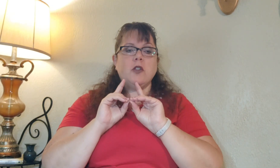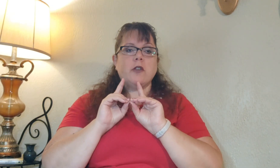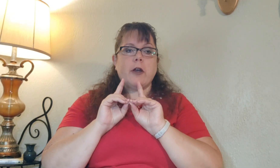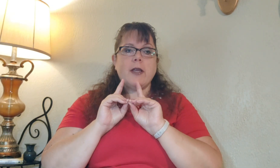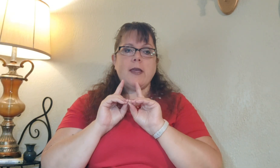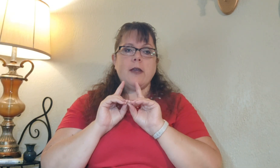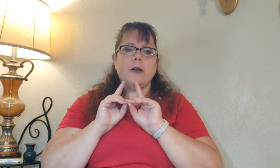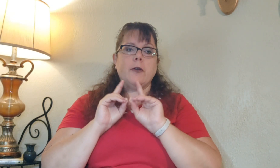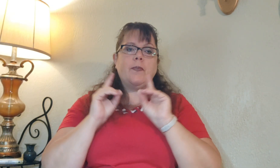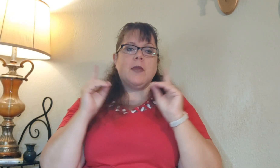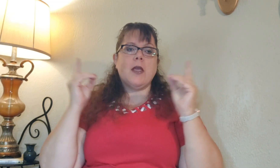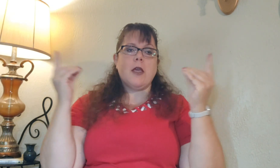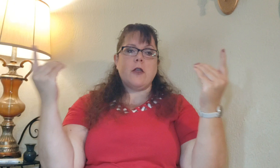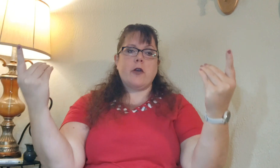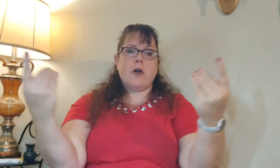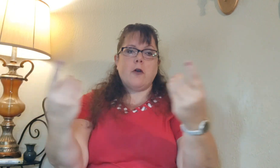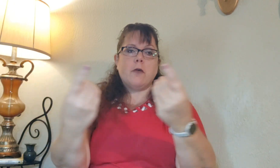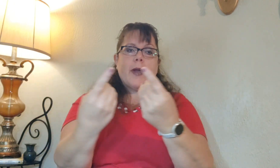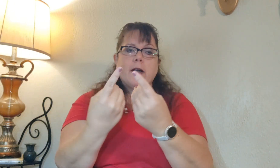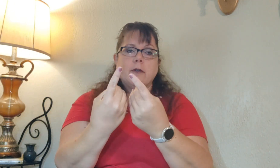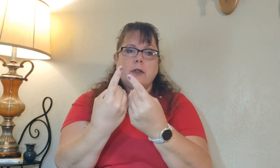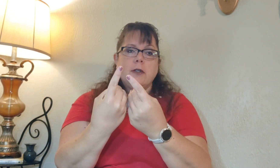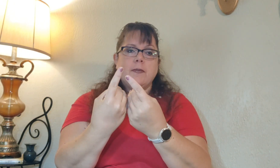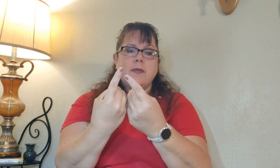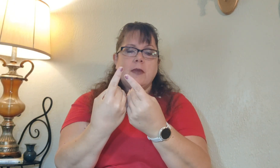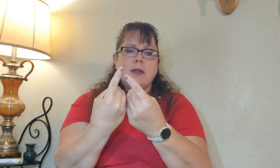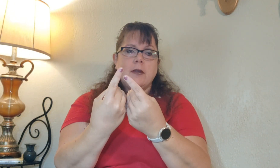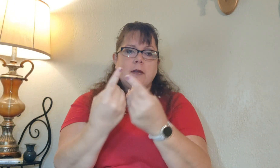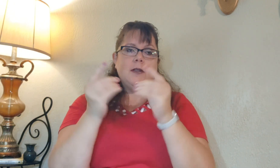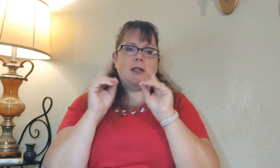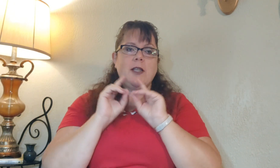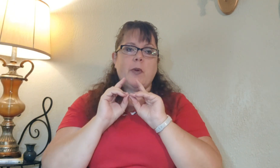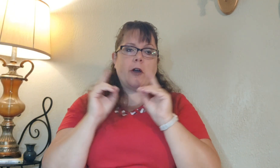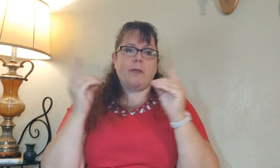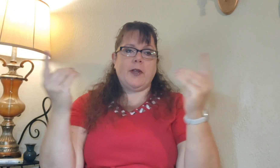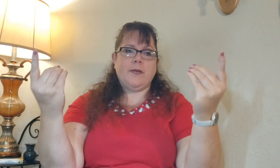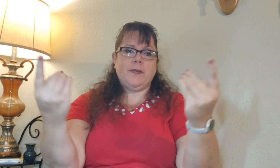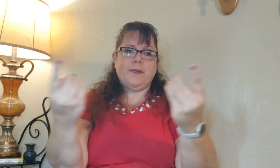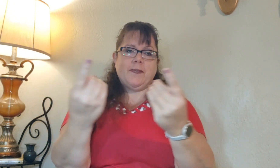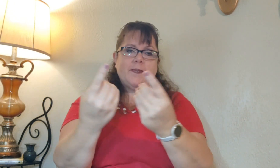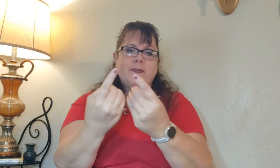start here, and you go around. Department.